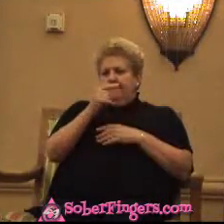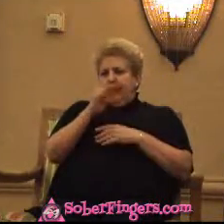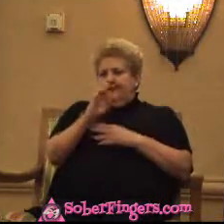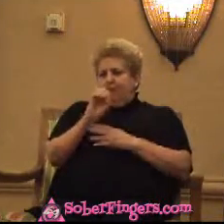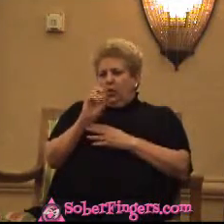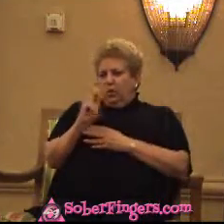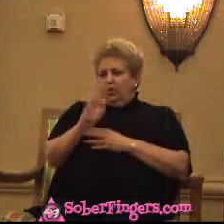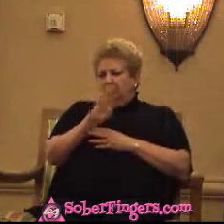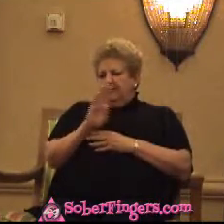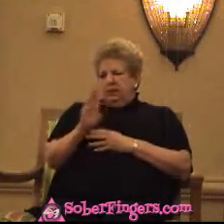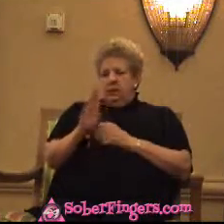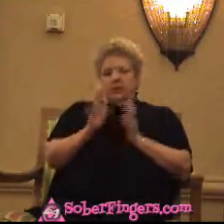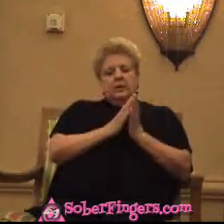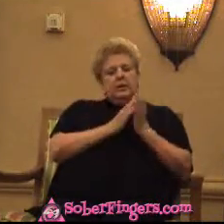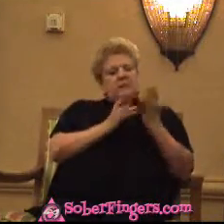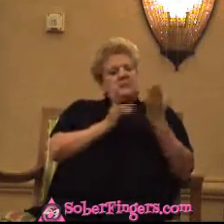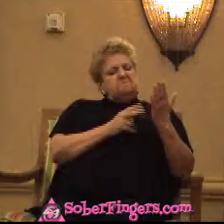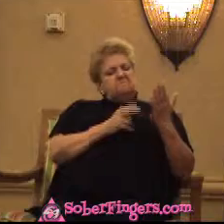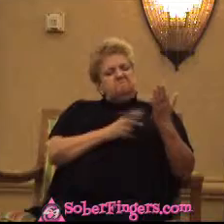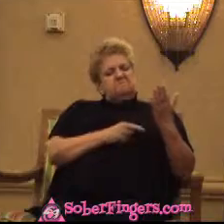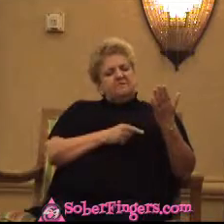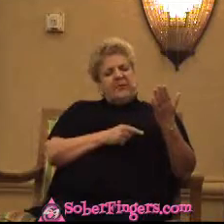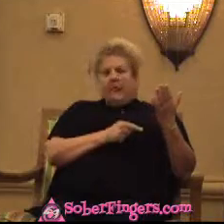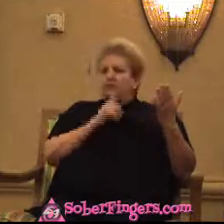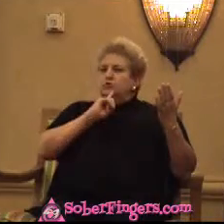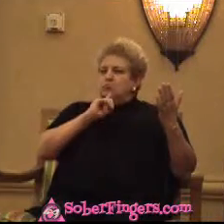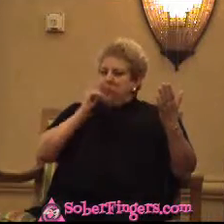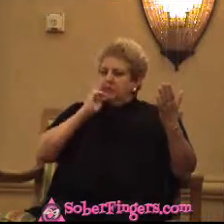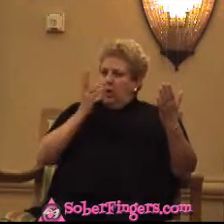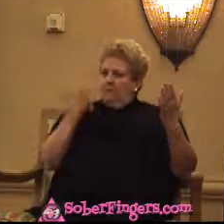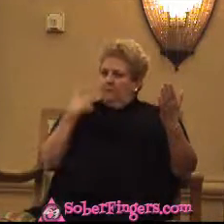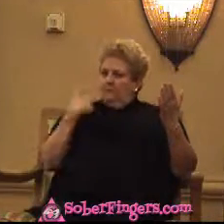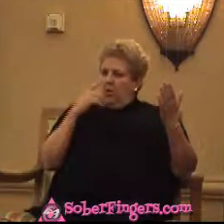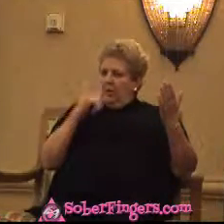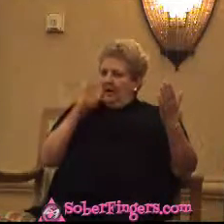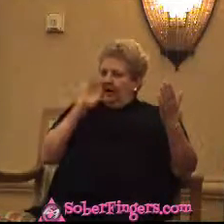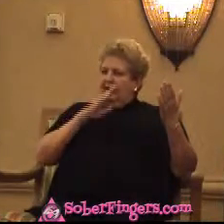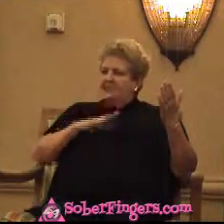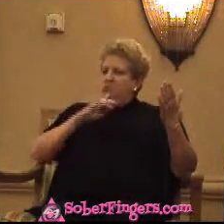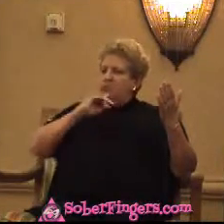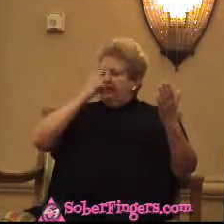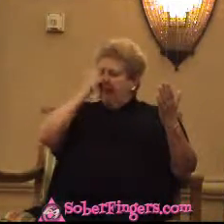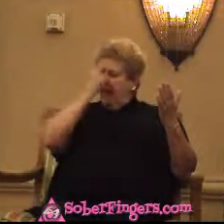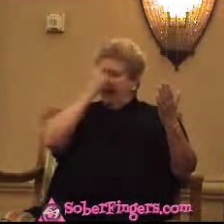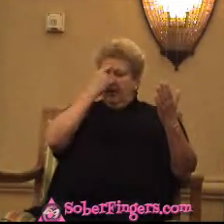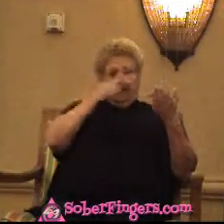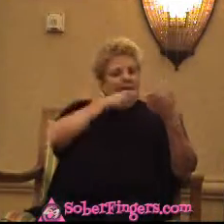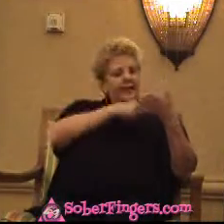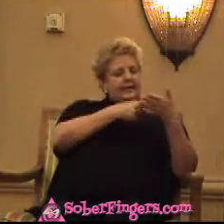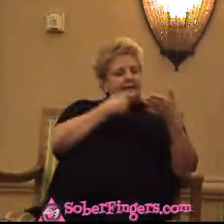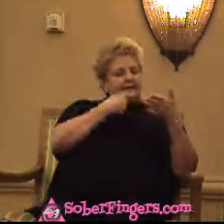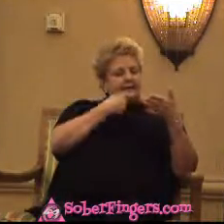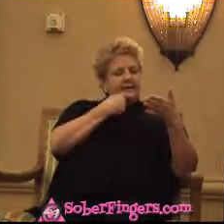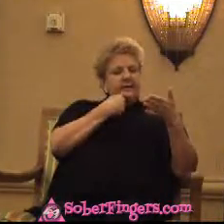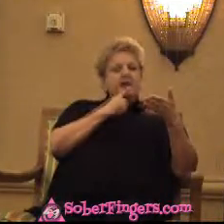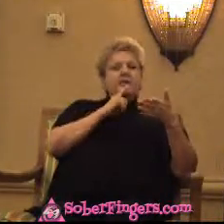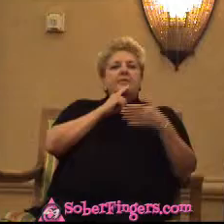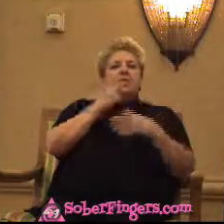it before, but I never really identified with it that much. And what it said was that there's two laws.